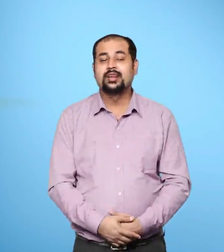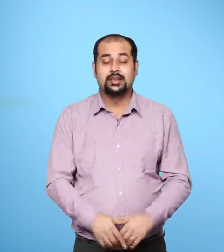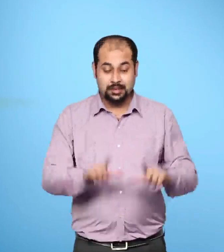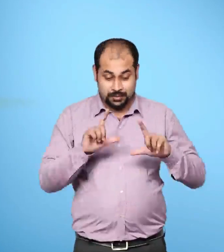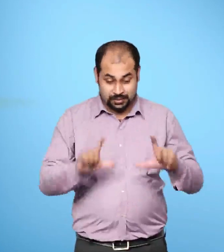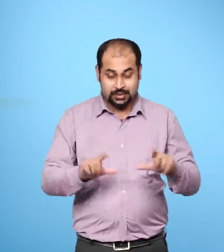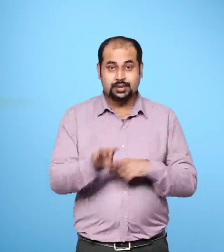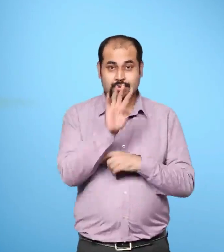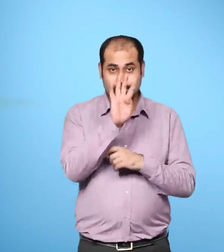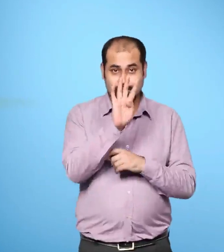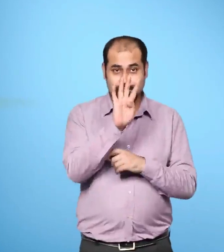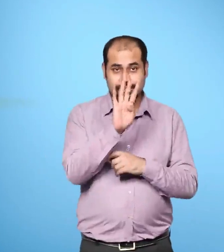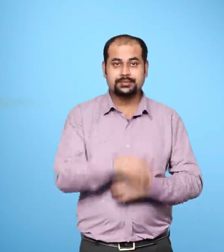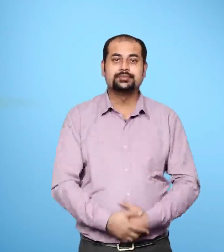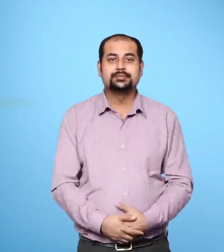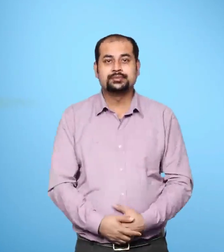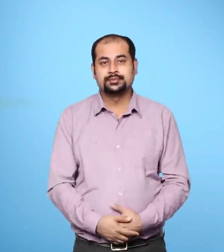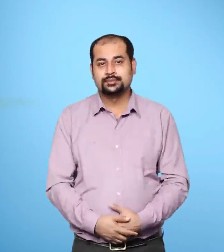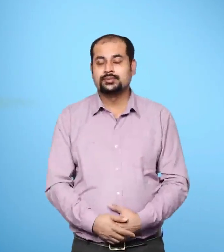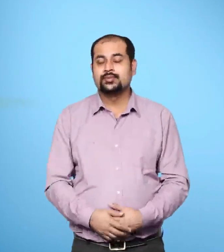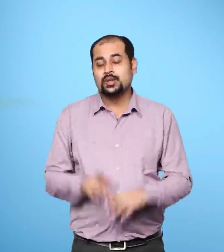Picture 4 shows the flute man playing his flute